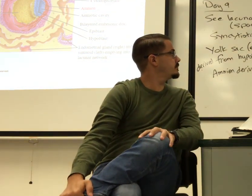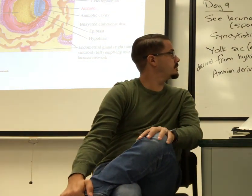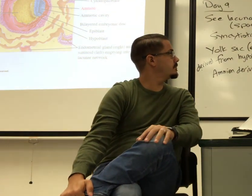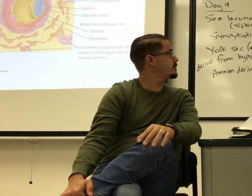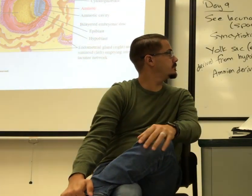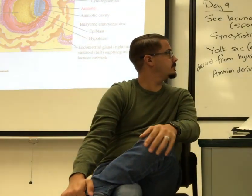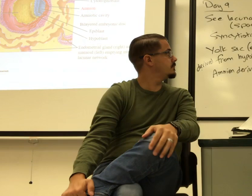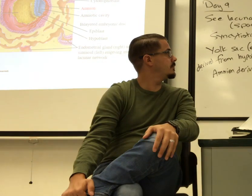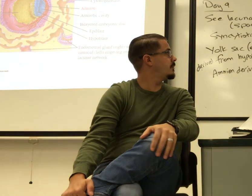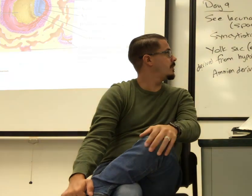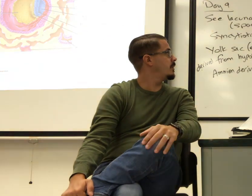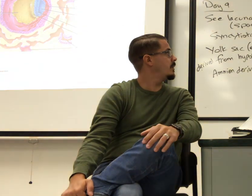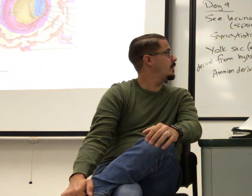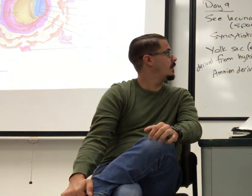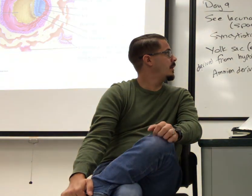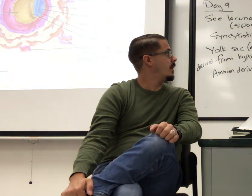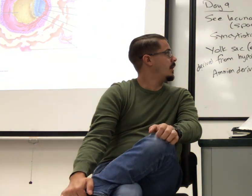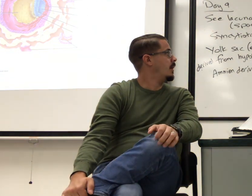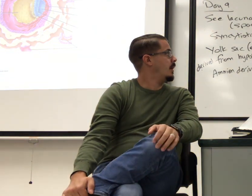extra-embryonic